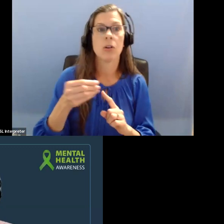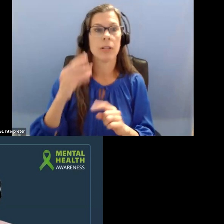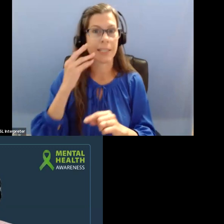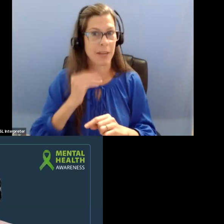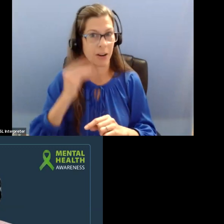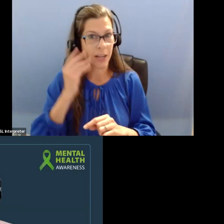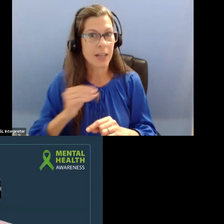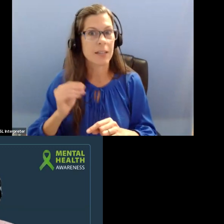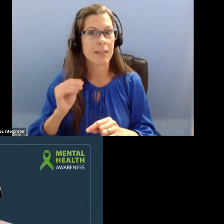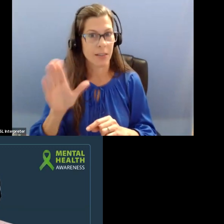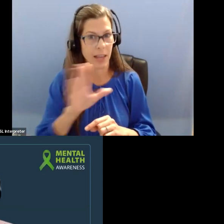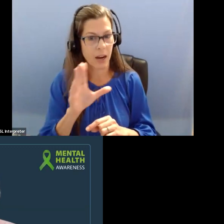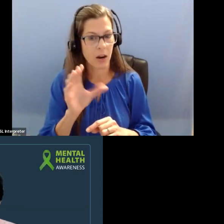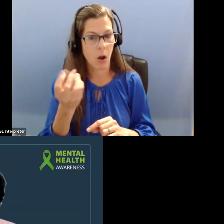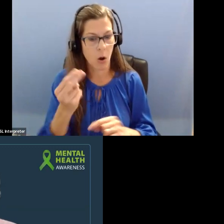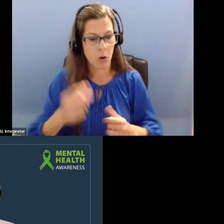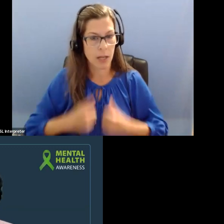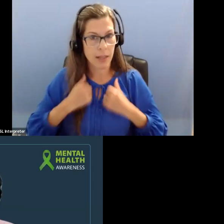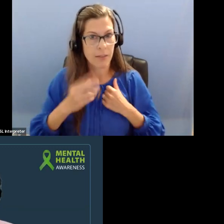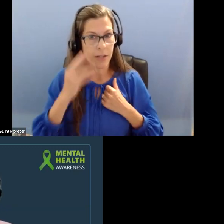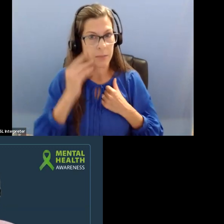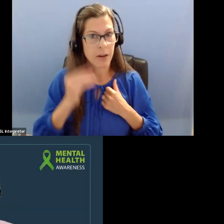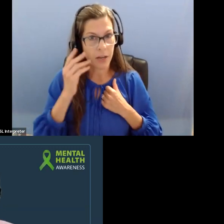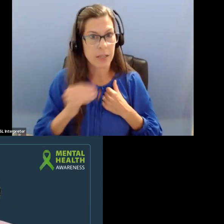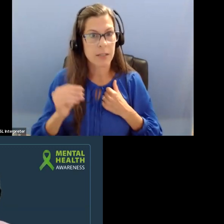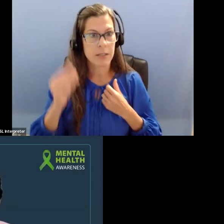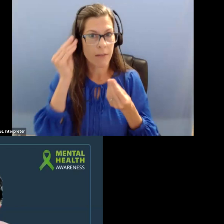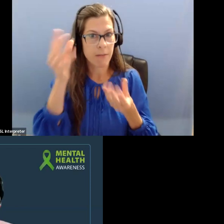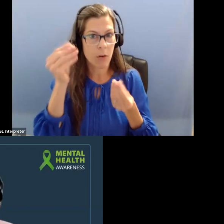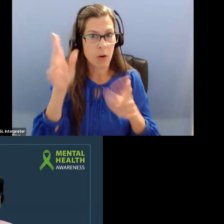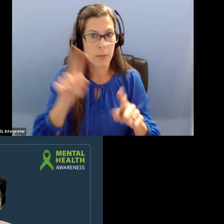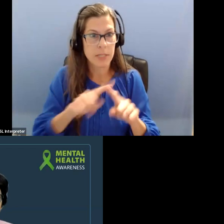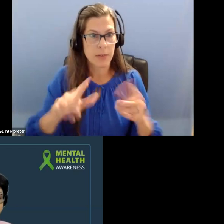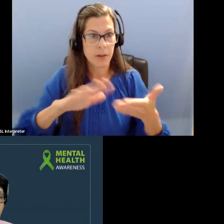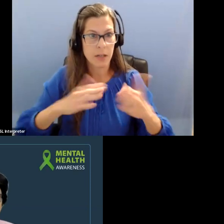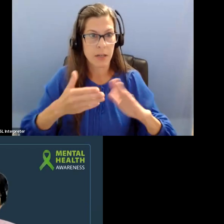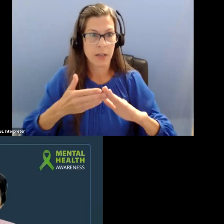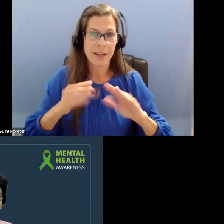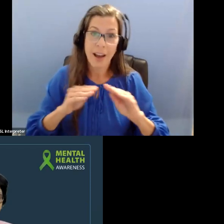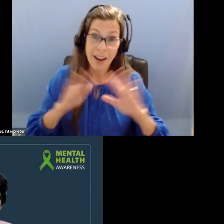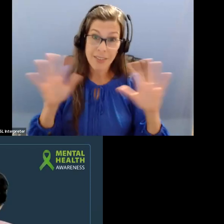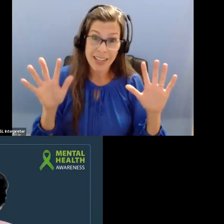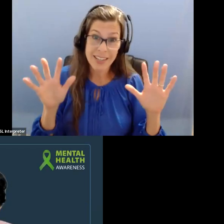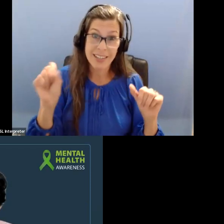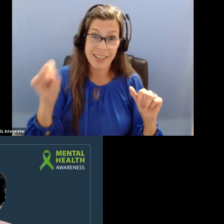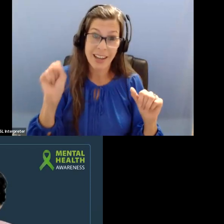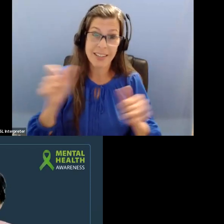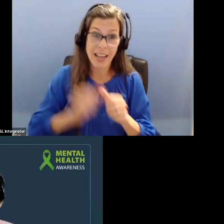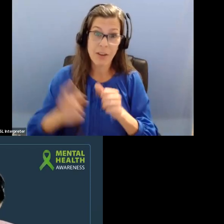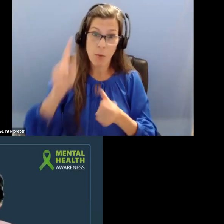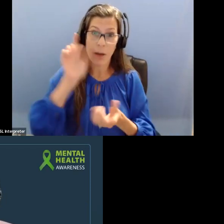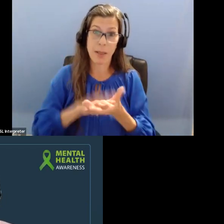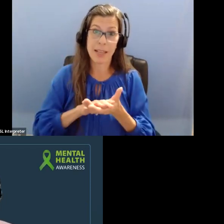to inform from different communities to inform those materials. I'm stating the obvious. I know everyone here believes in